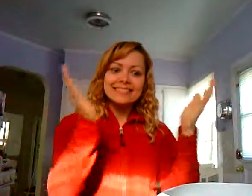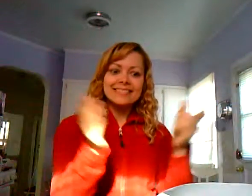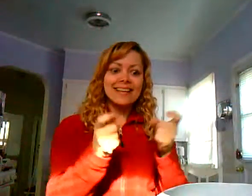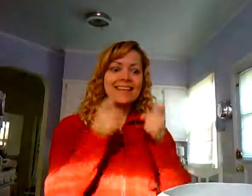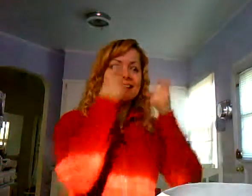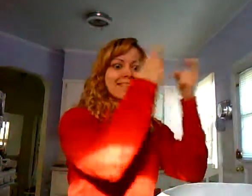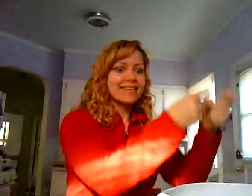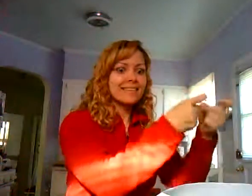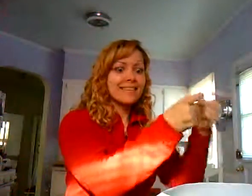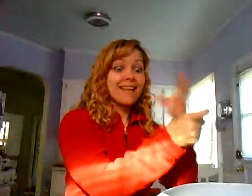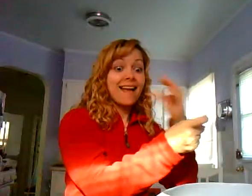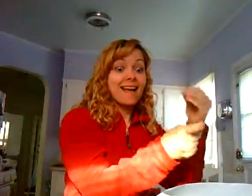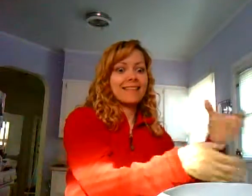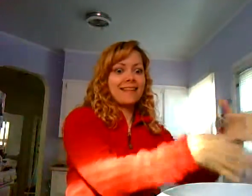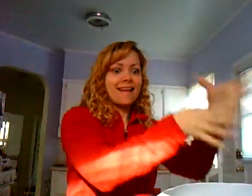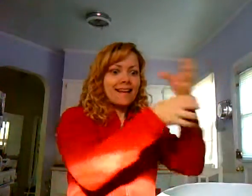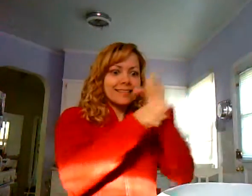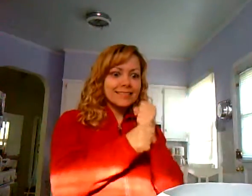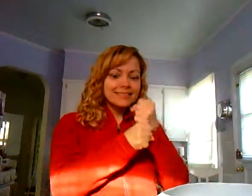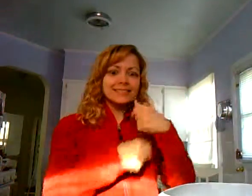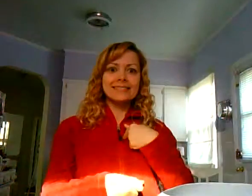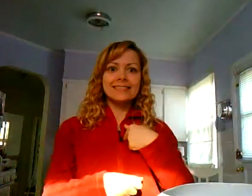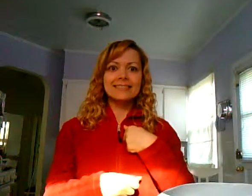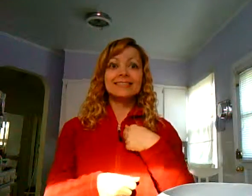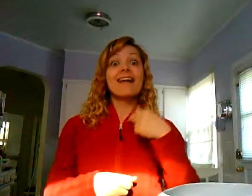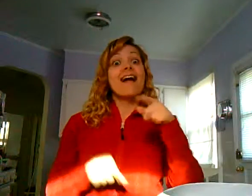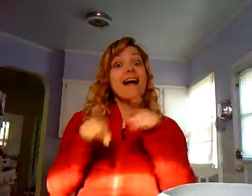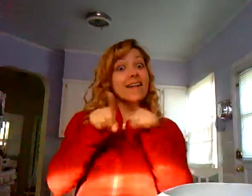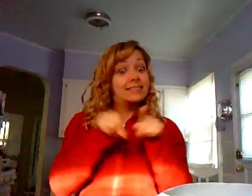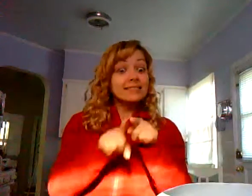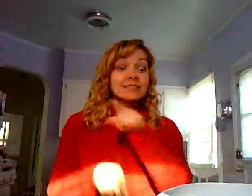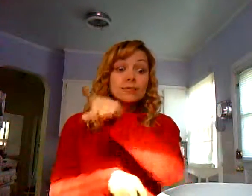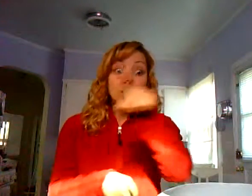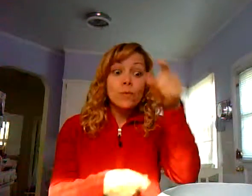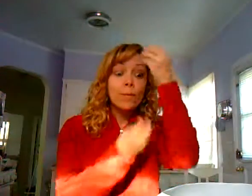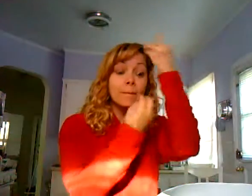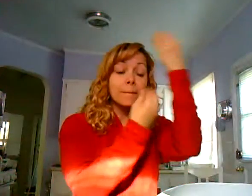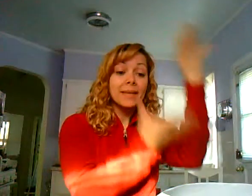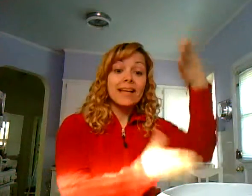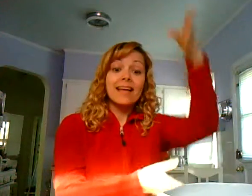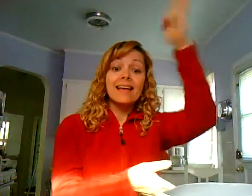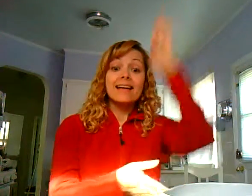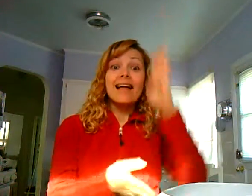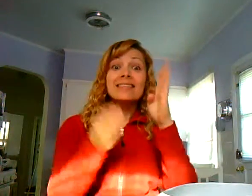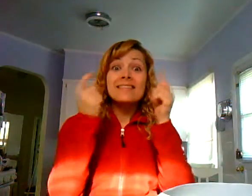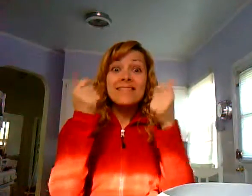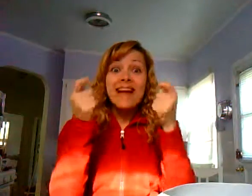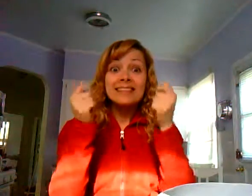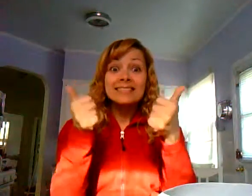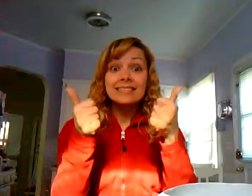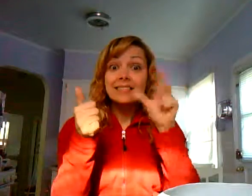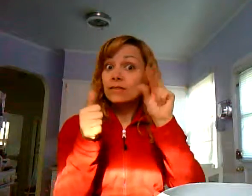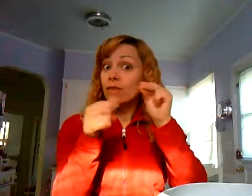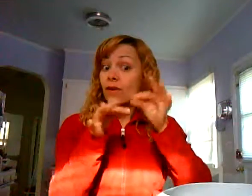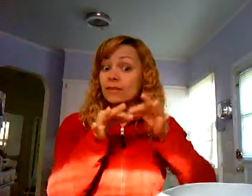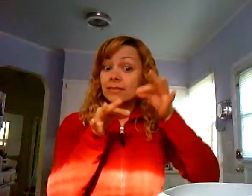encouraging one another giving gifts accepting gifts also teaching each other to obey